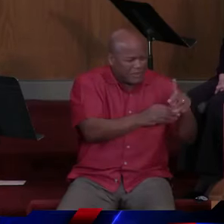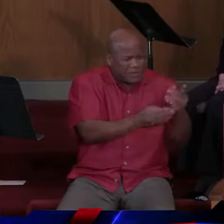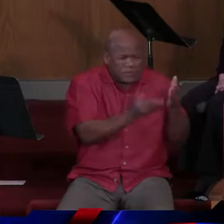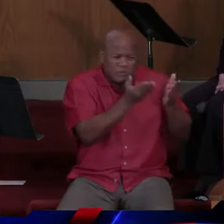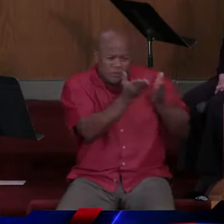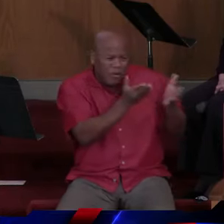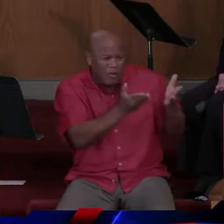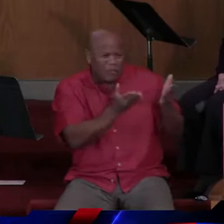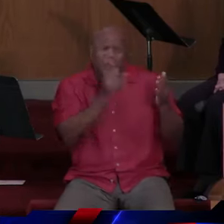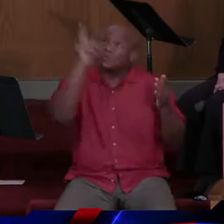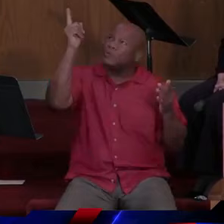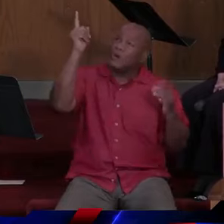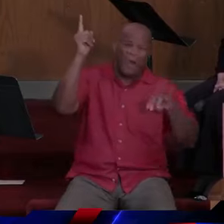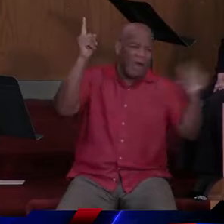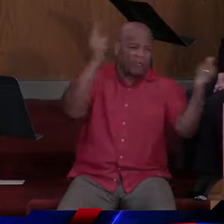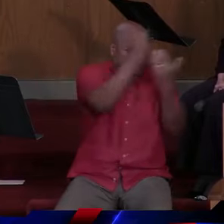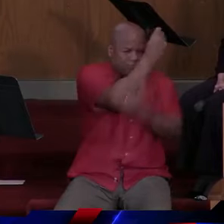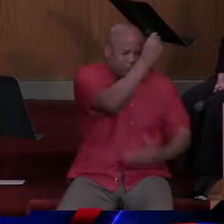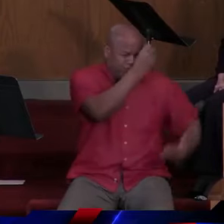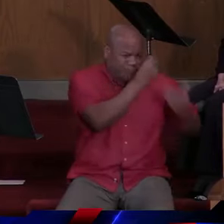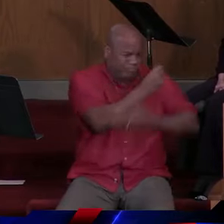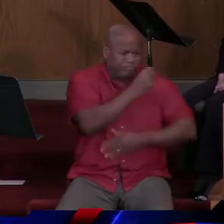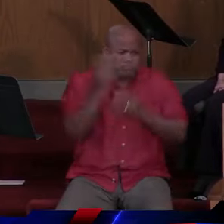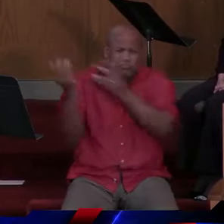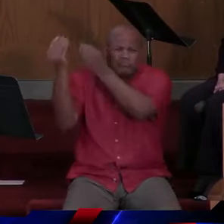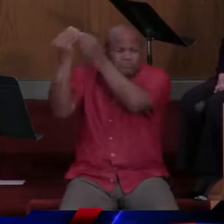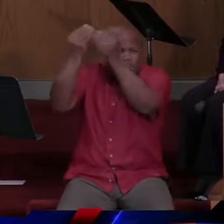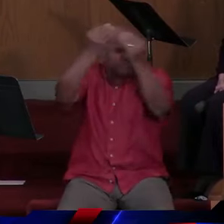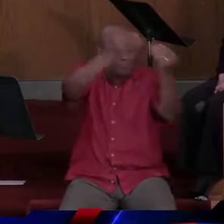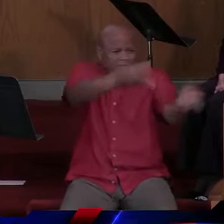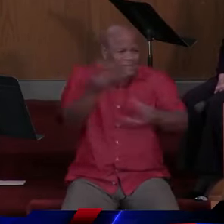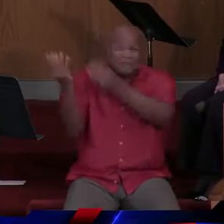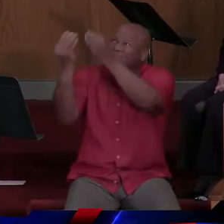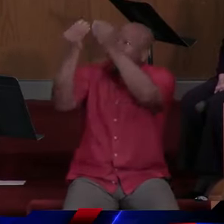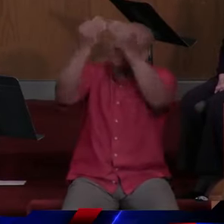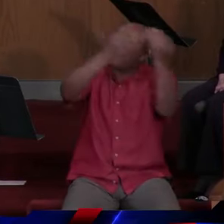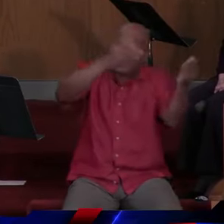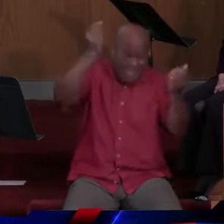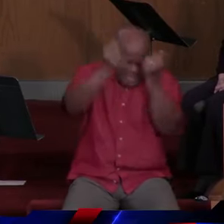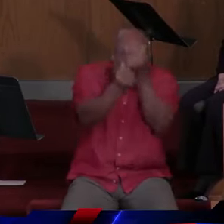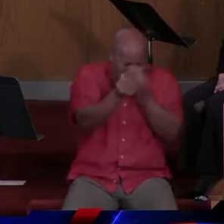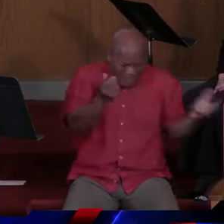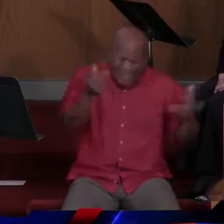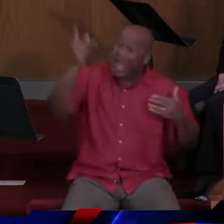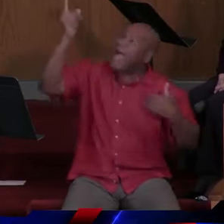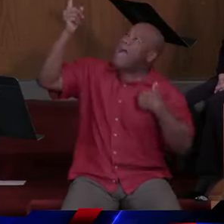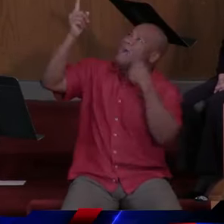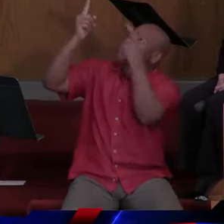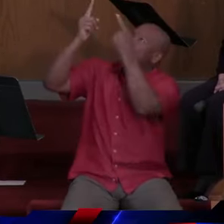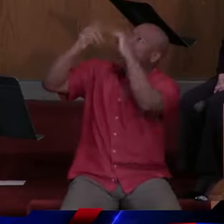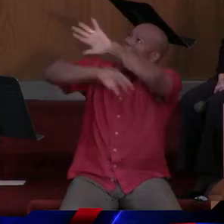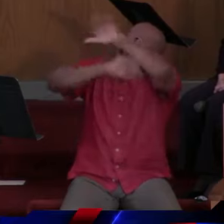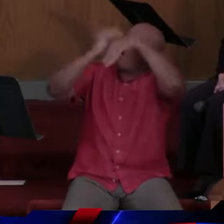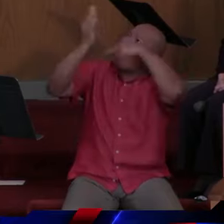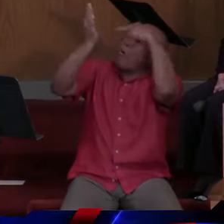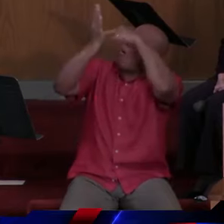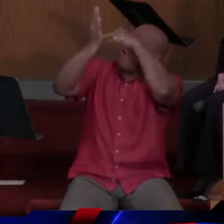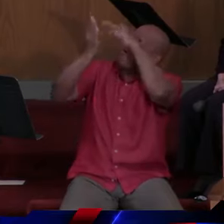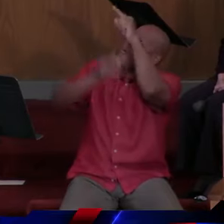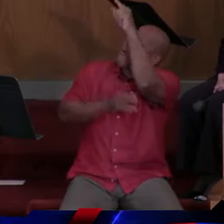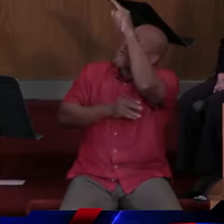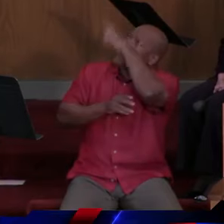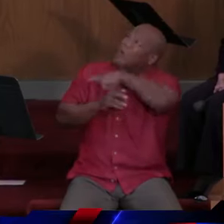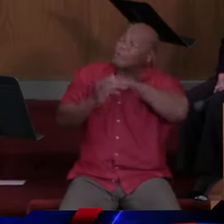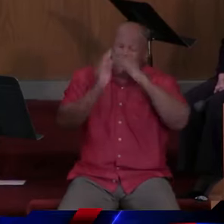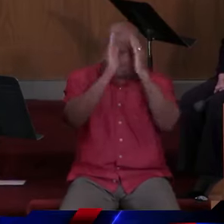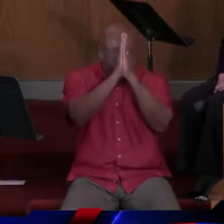you in other countries, God. Provide, God, provide. You have everything, God. You own it all, God. We pray, God, you